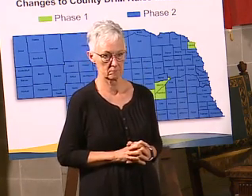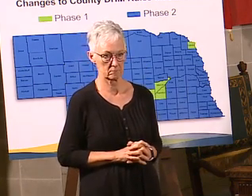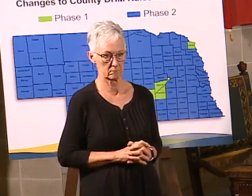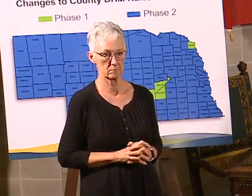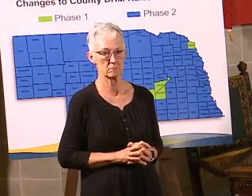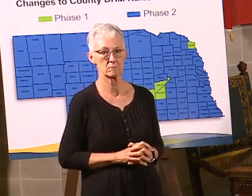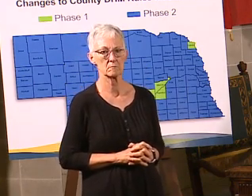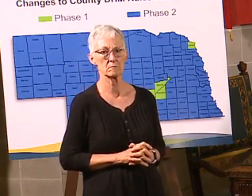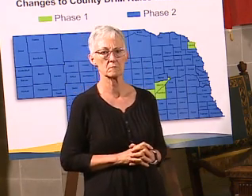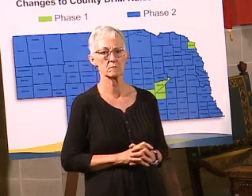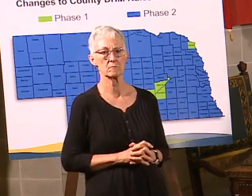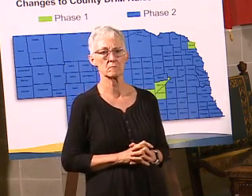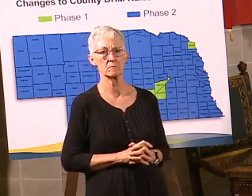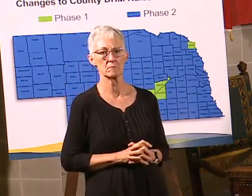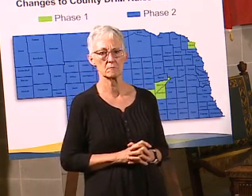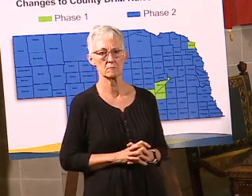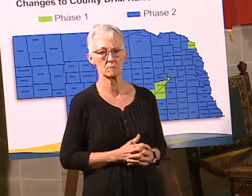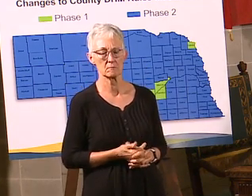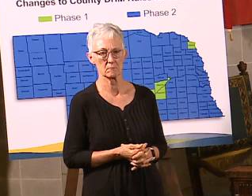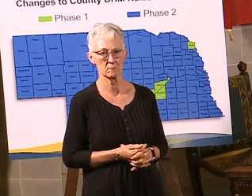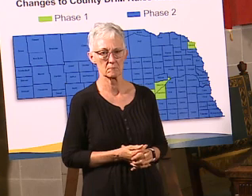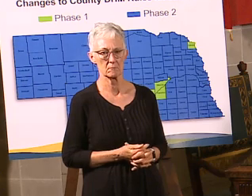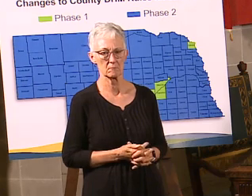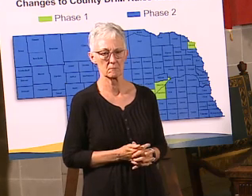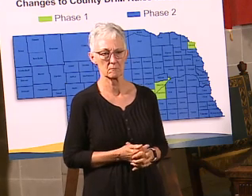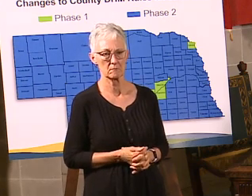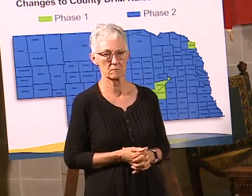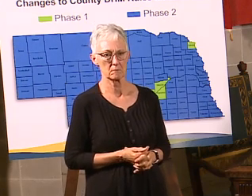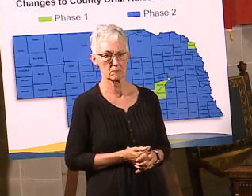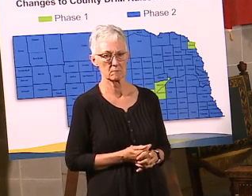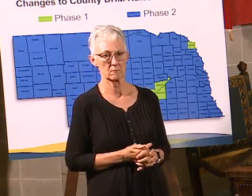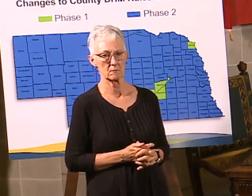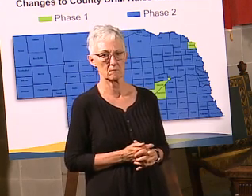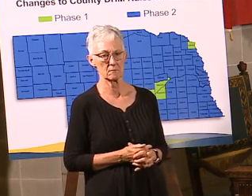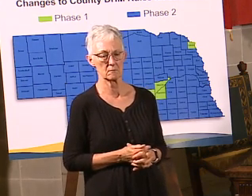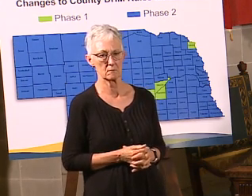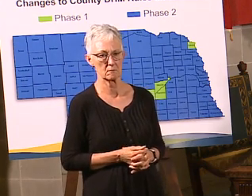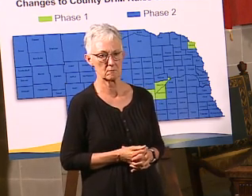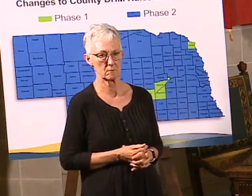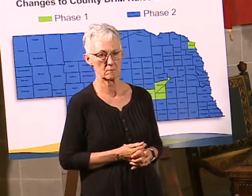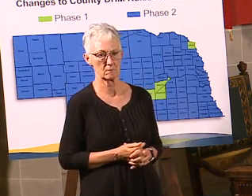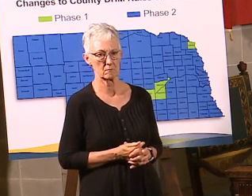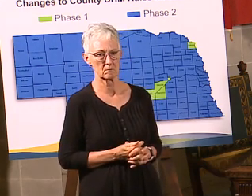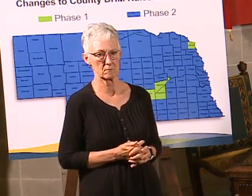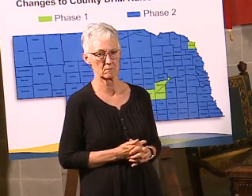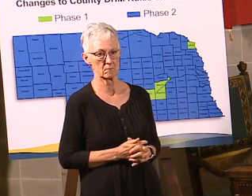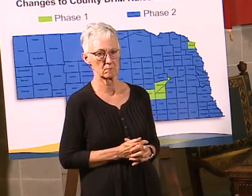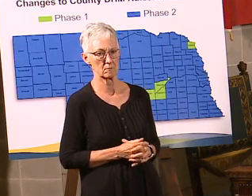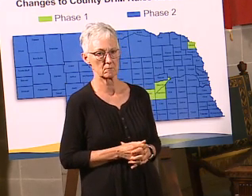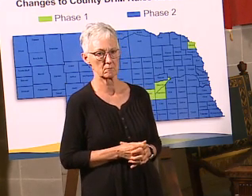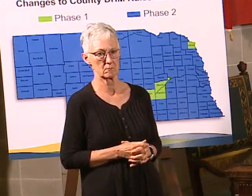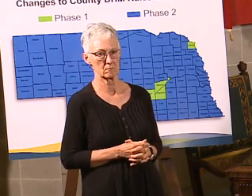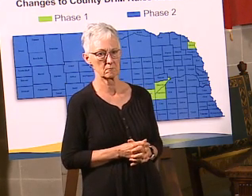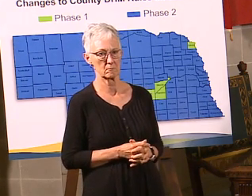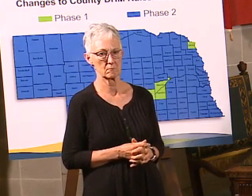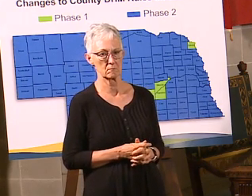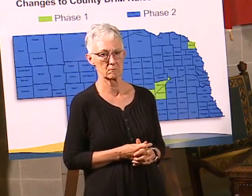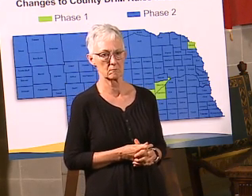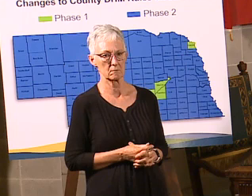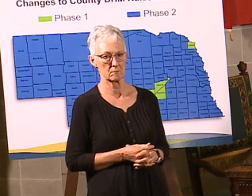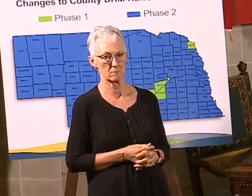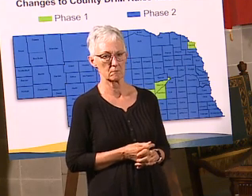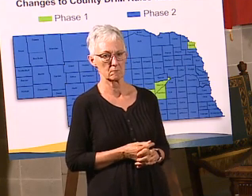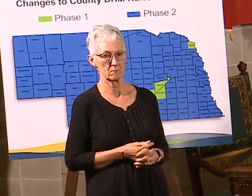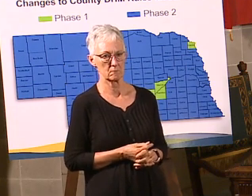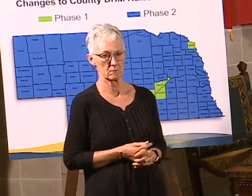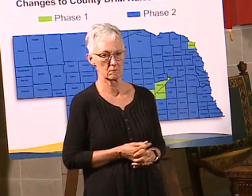Yeah, John. In regards to the Douglas County Hospital data, how much more would it need to go up in order for you to maybe put back some restrictions